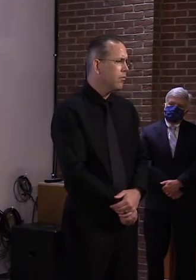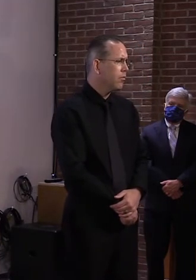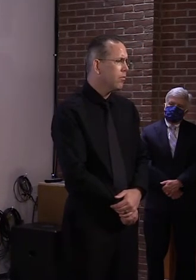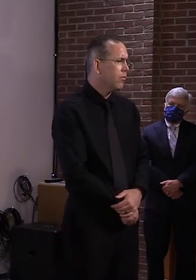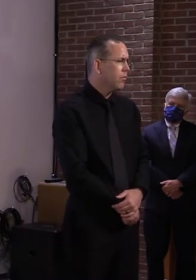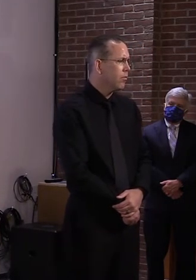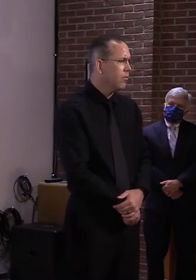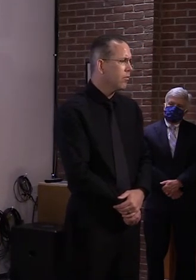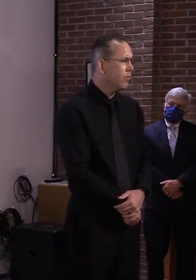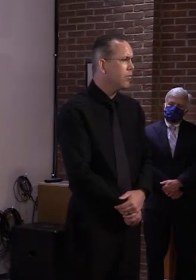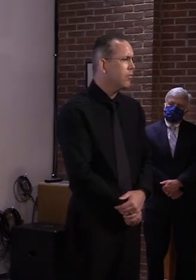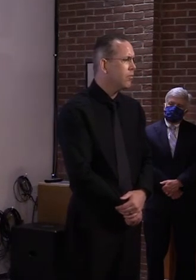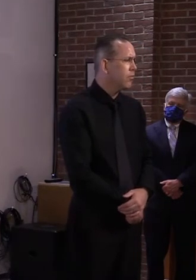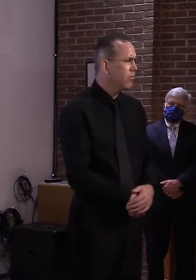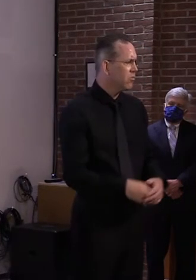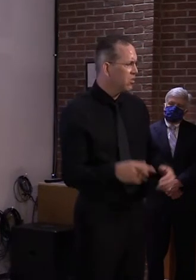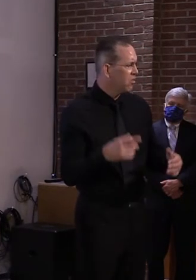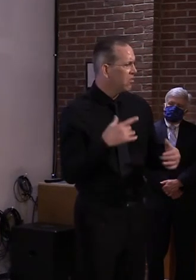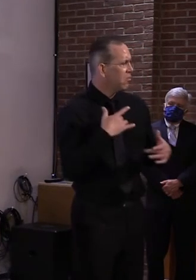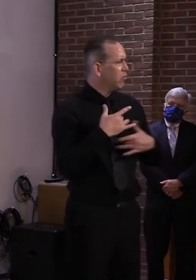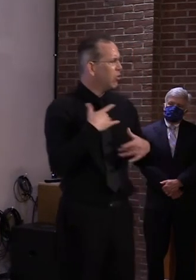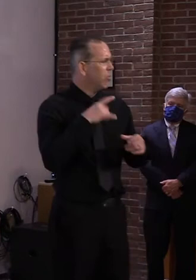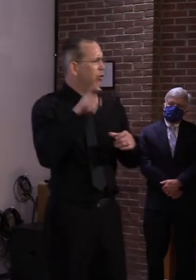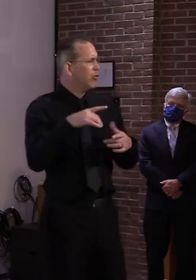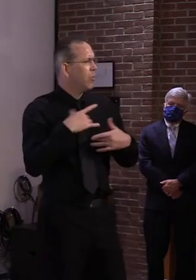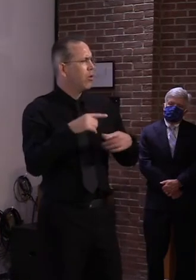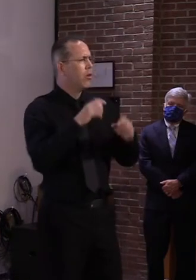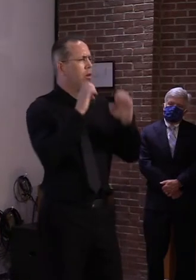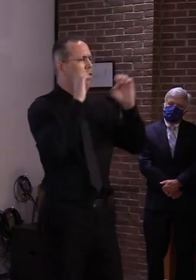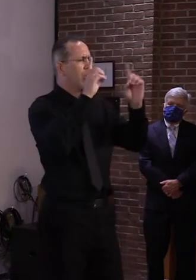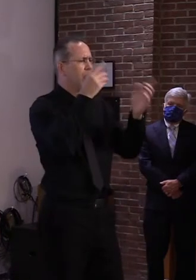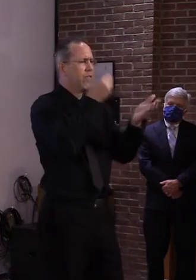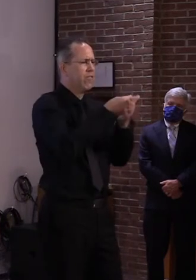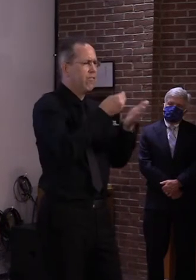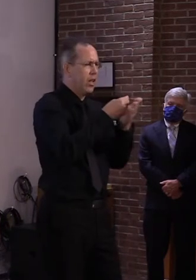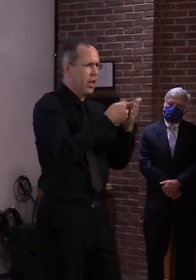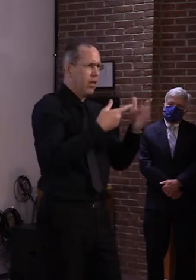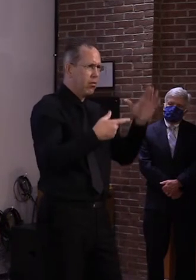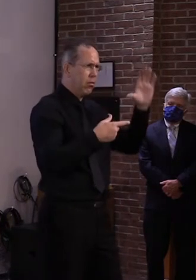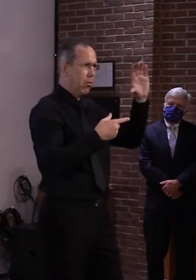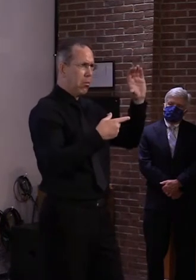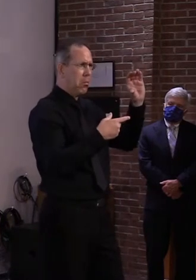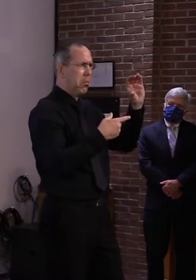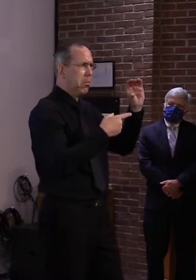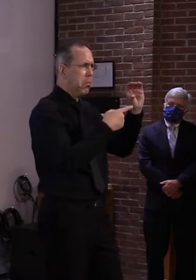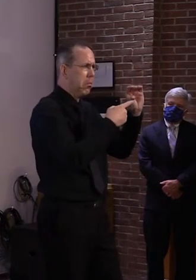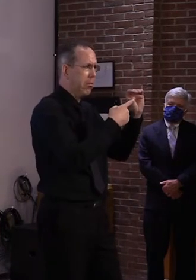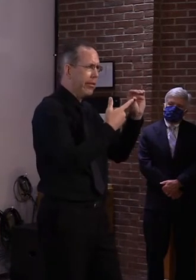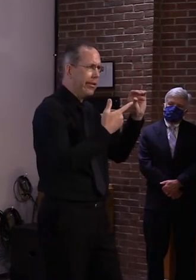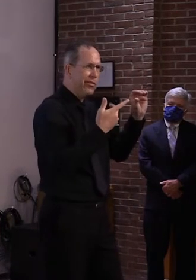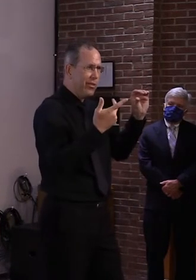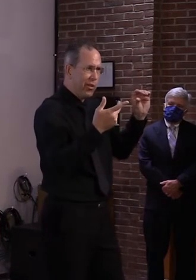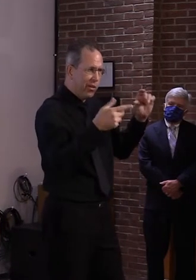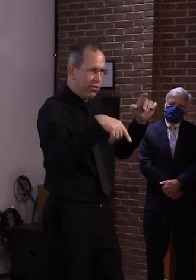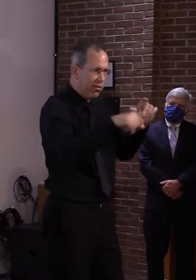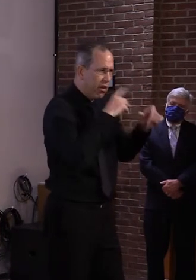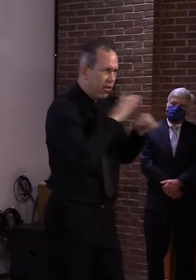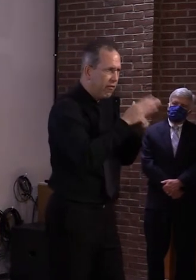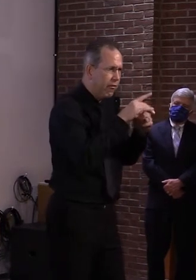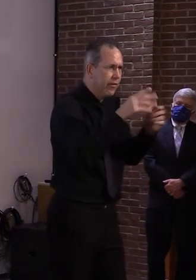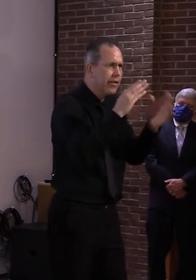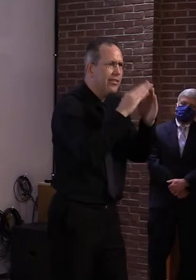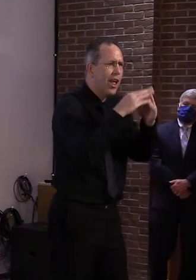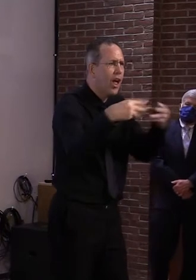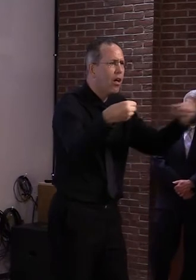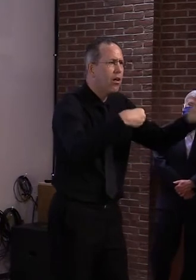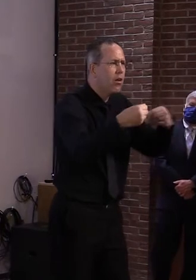could deficit spend, it's probably the Ed Fund. So I'm not, I'm open to at least